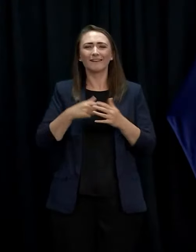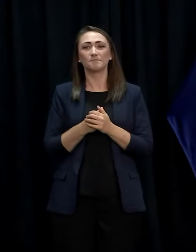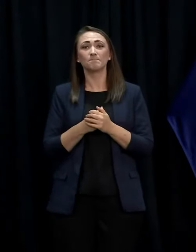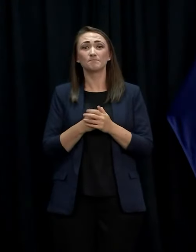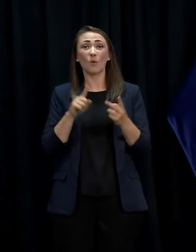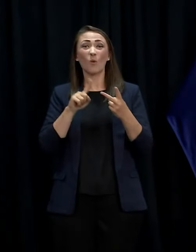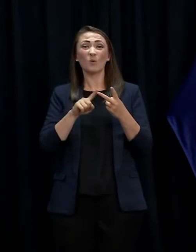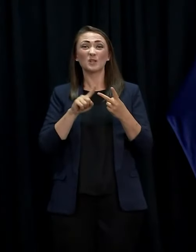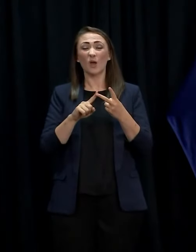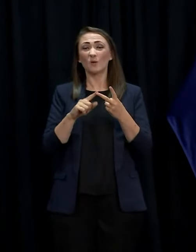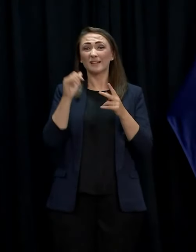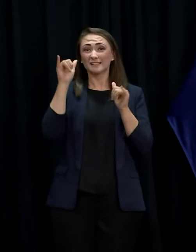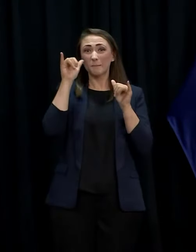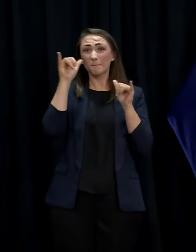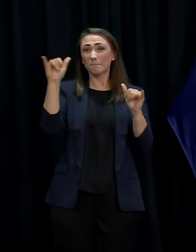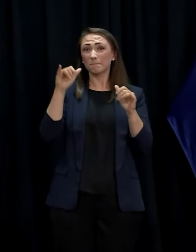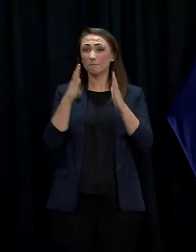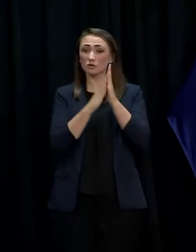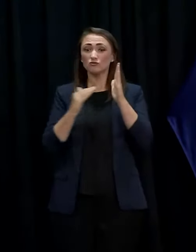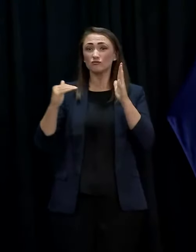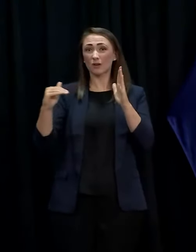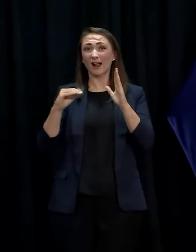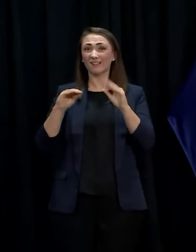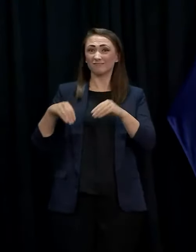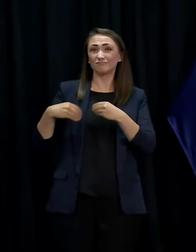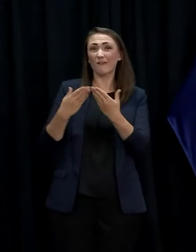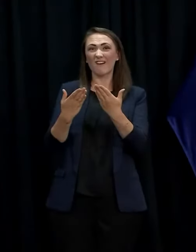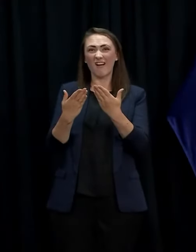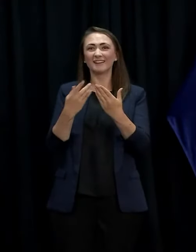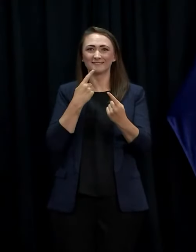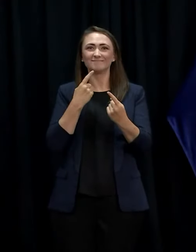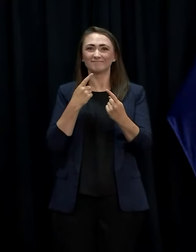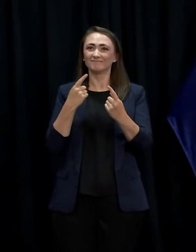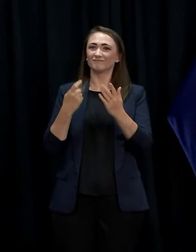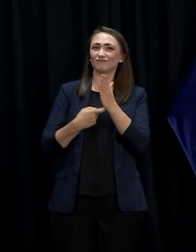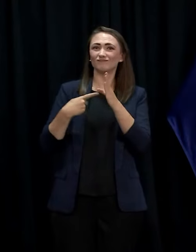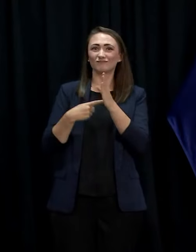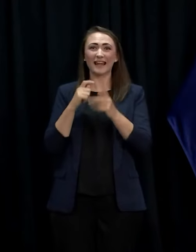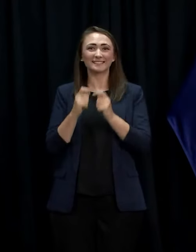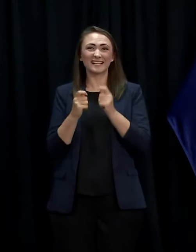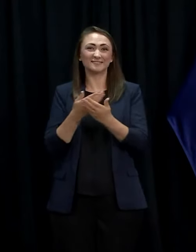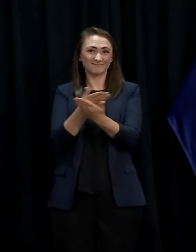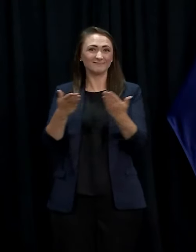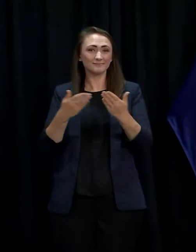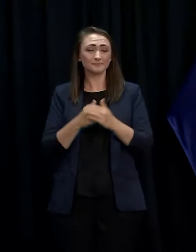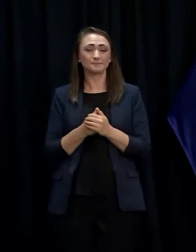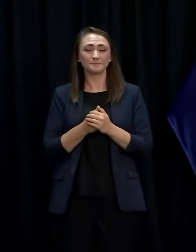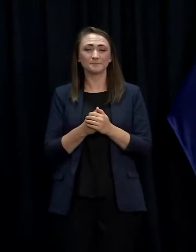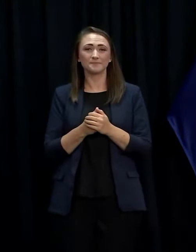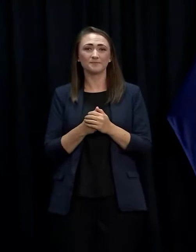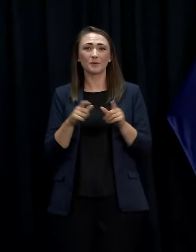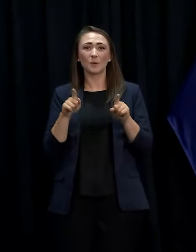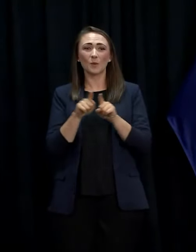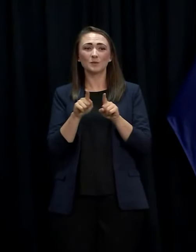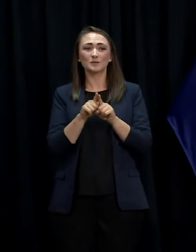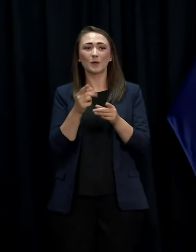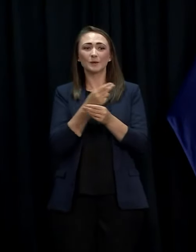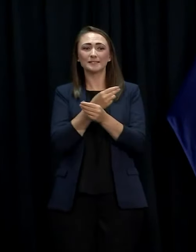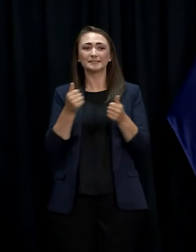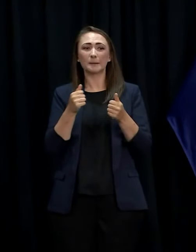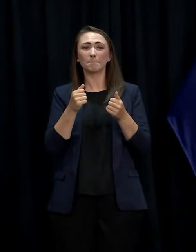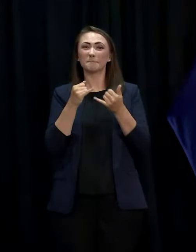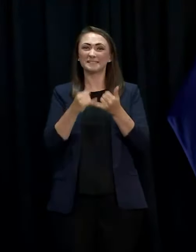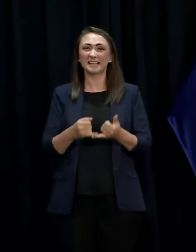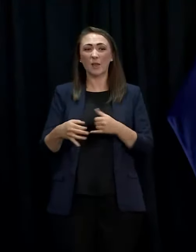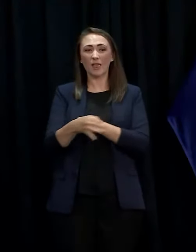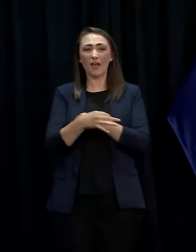Coast DHB's COVID vaccination team, who travel to remote areas, have a stock of RATs on board. And in South Canterbury,